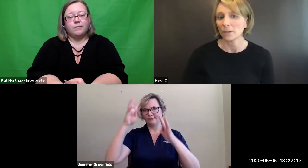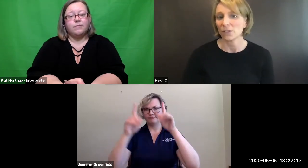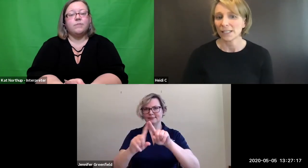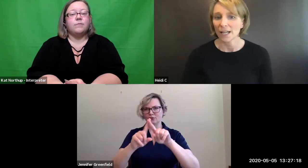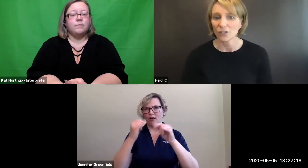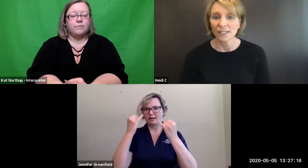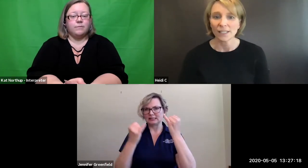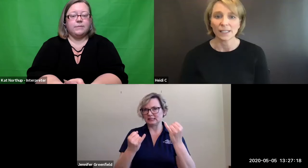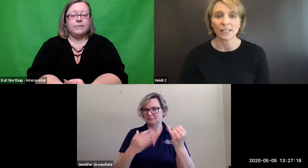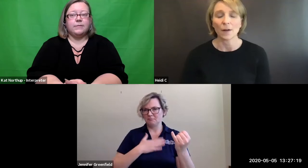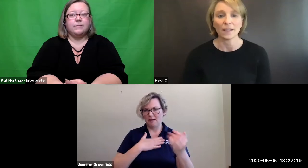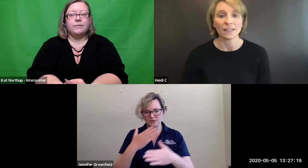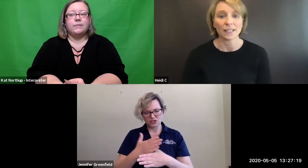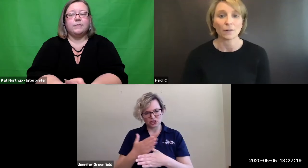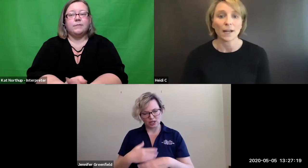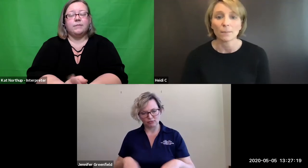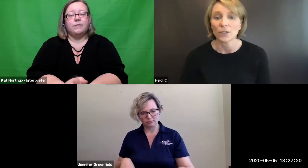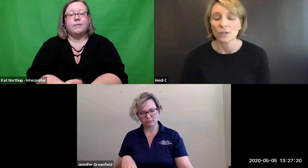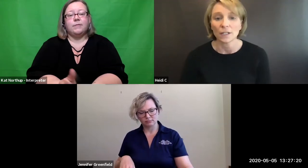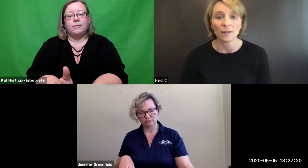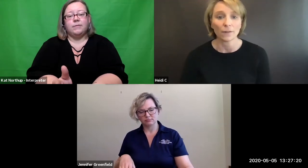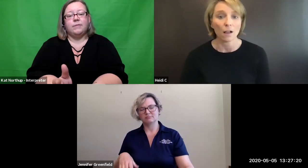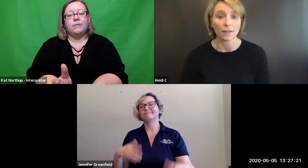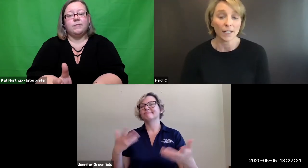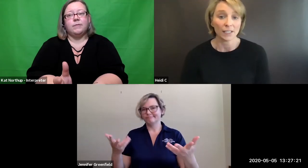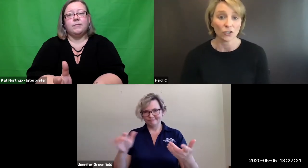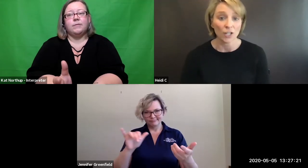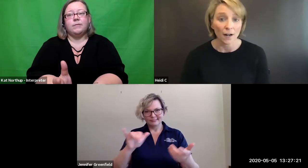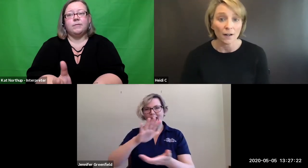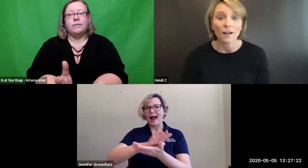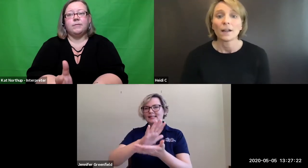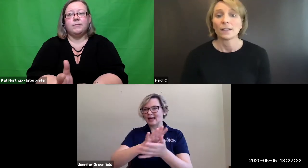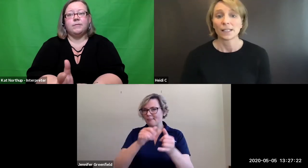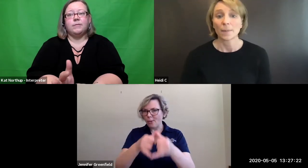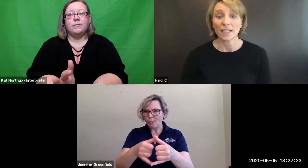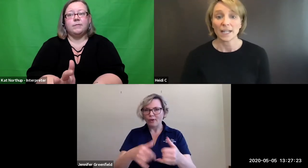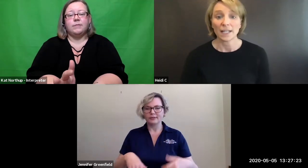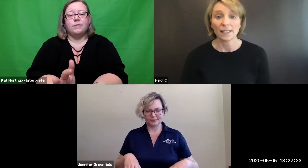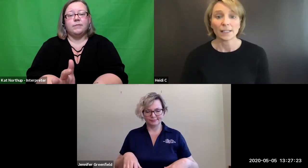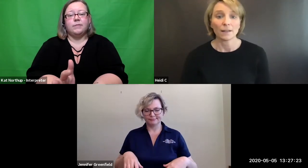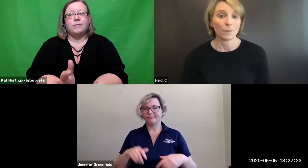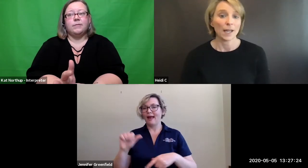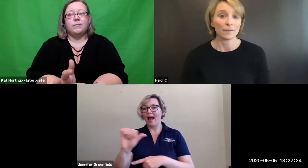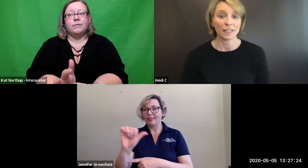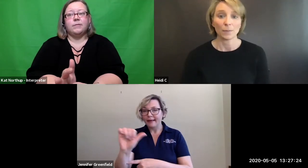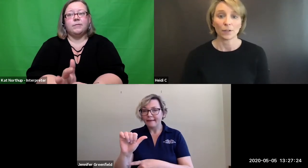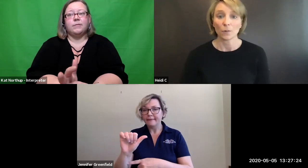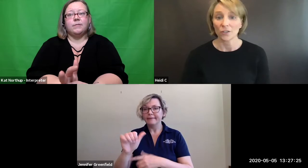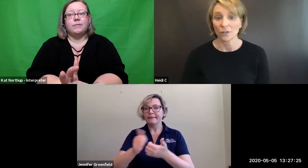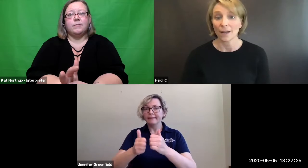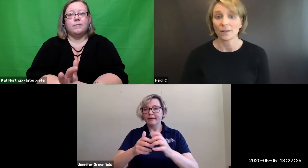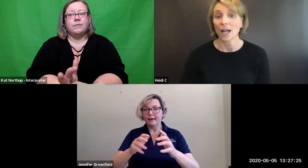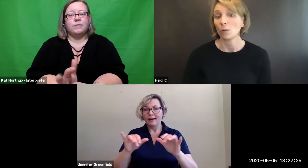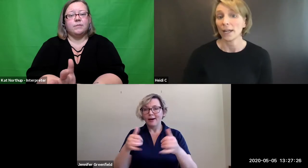up those discussions. And so I think this is a great opportunity for all of us to share some ideas. We have a similar